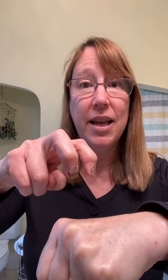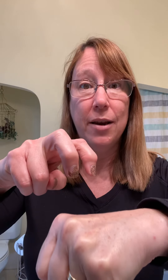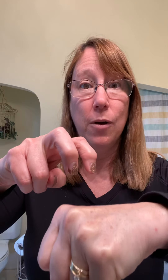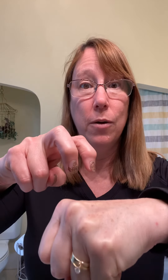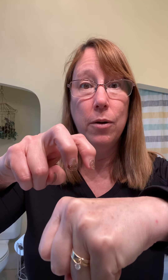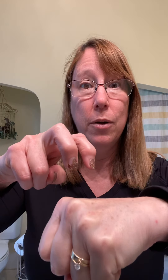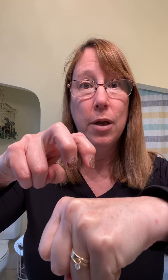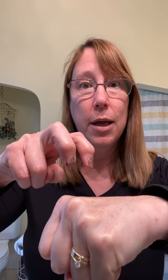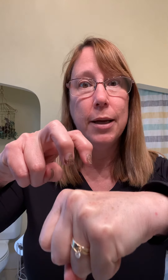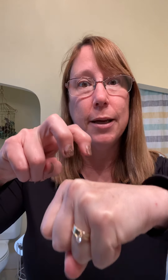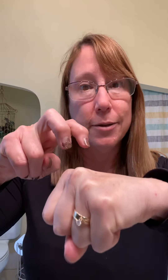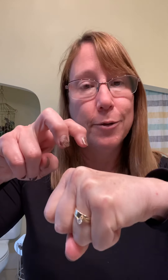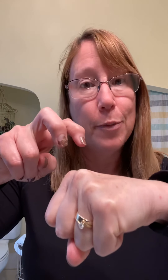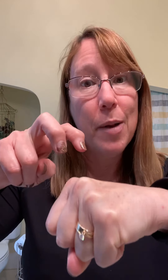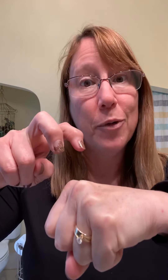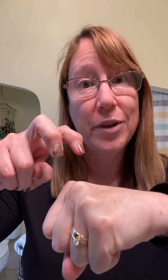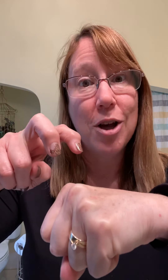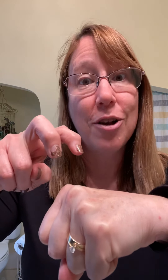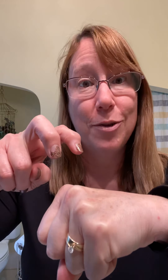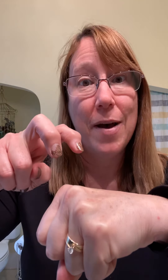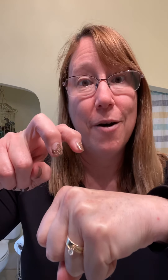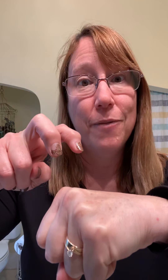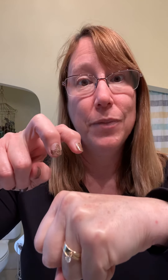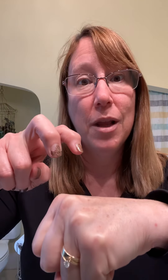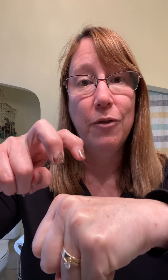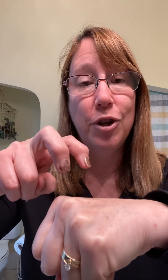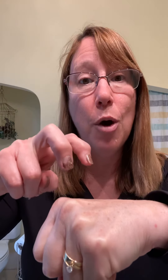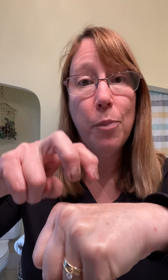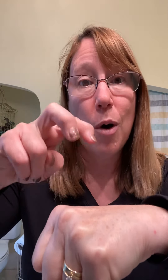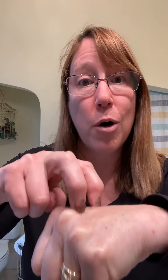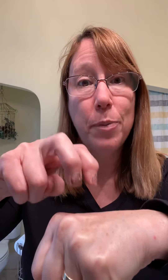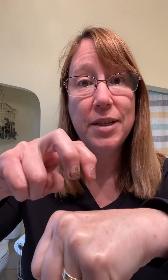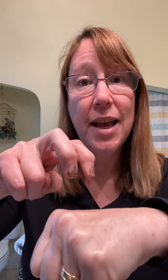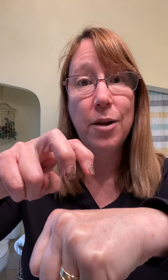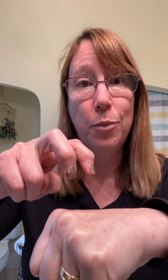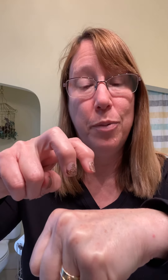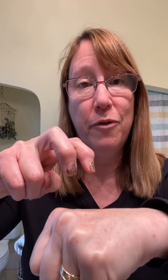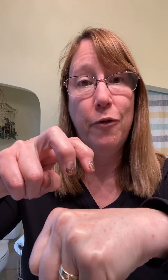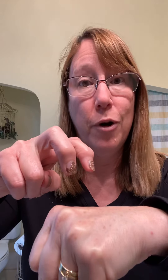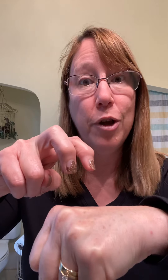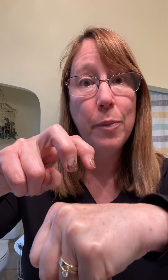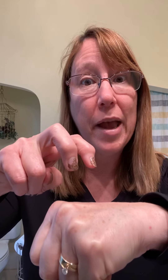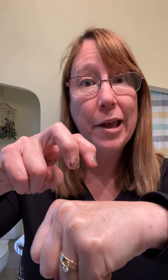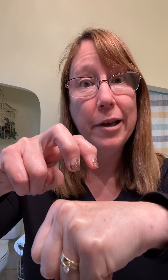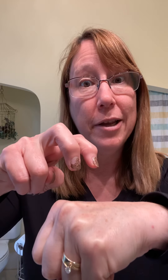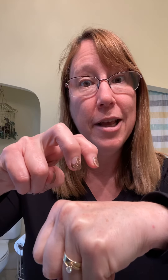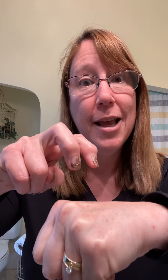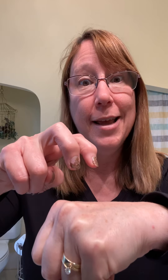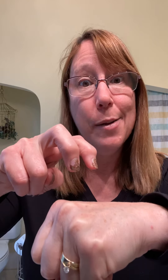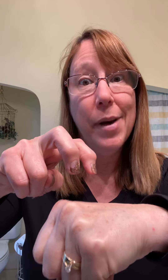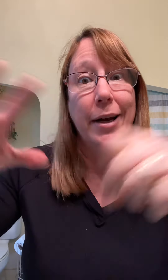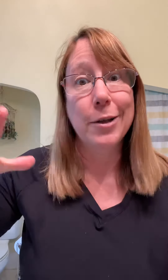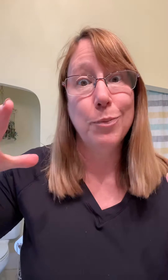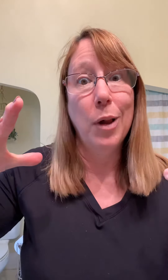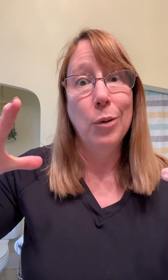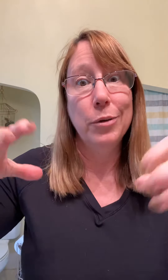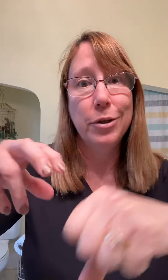potato. Because remember, we talked about if you don't poke a potato before you bake it, it might explode. So